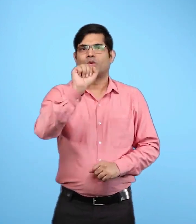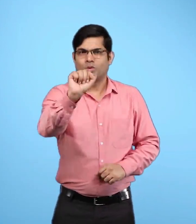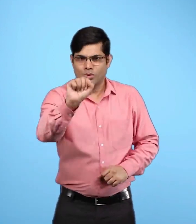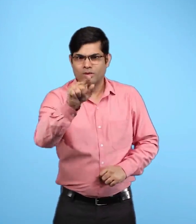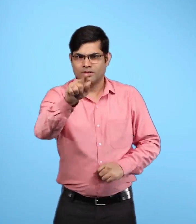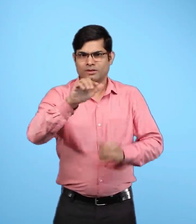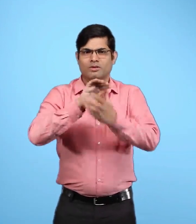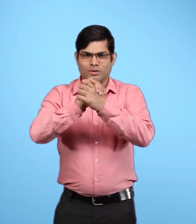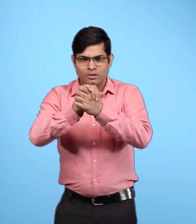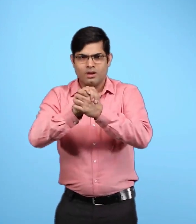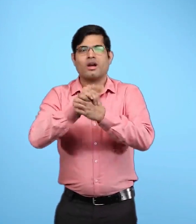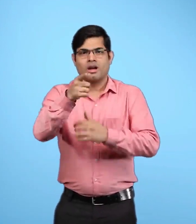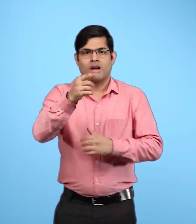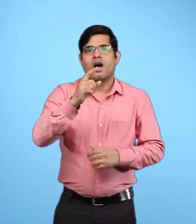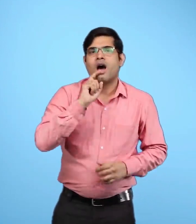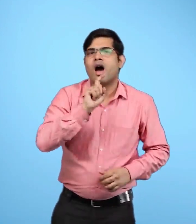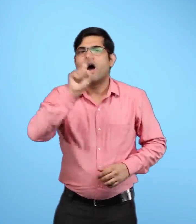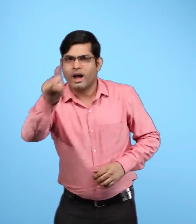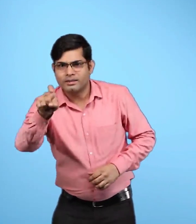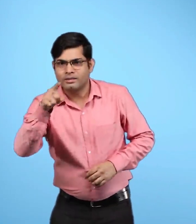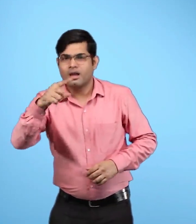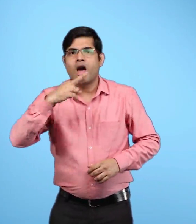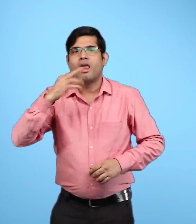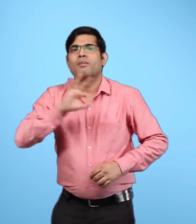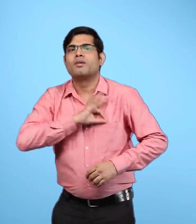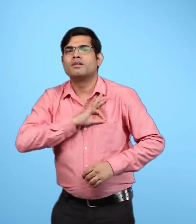Ask your friends about the color they like most.